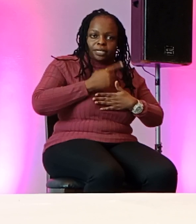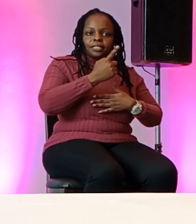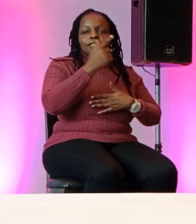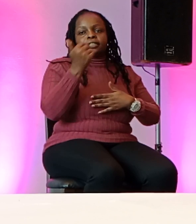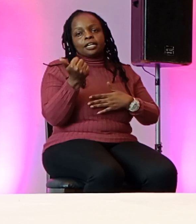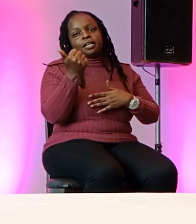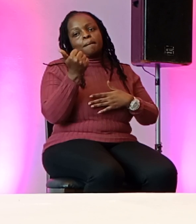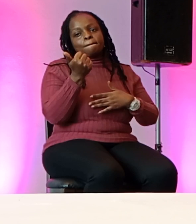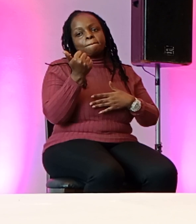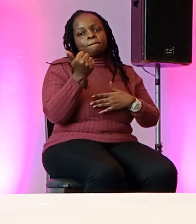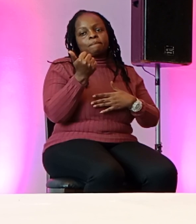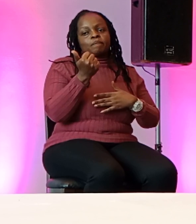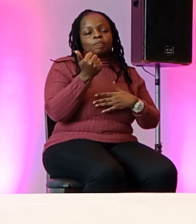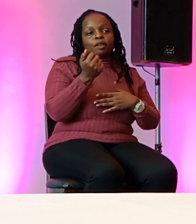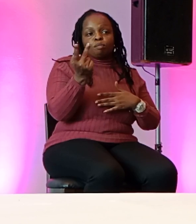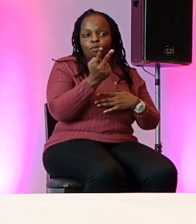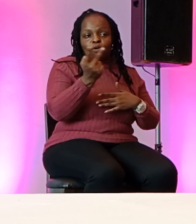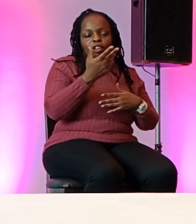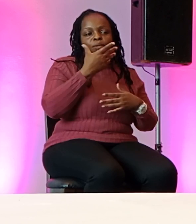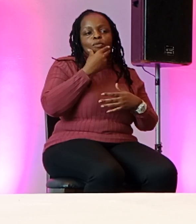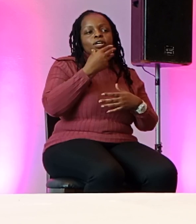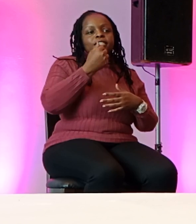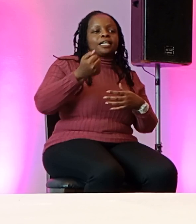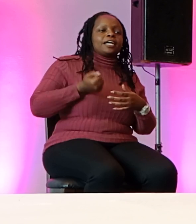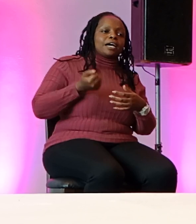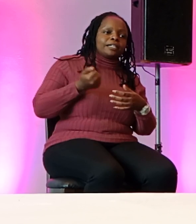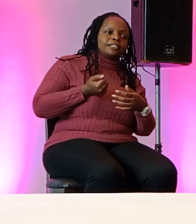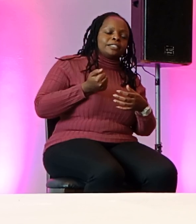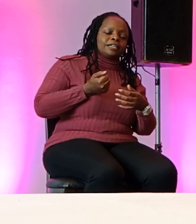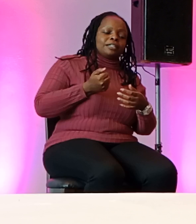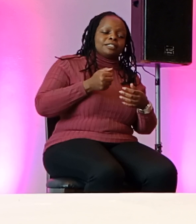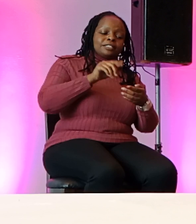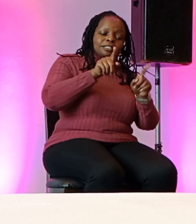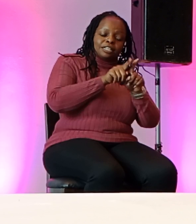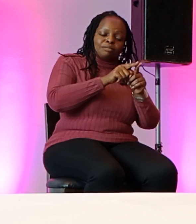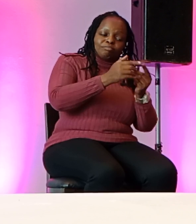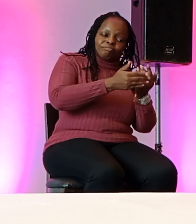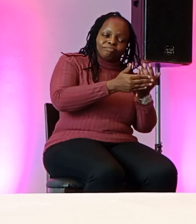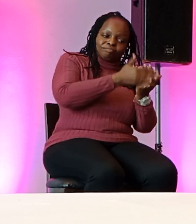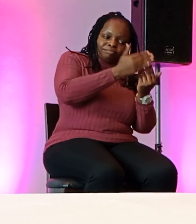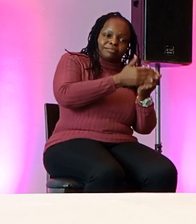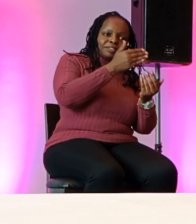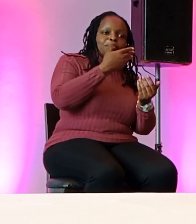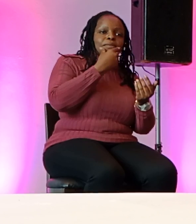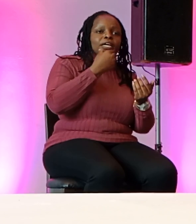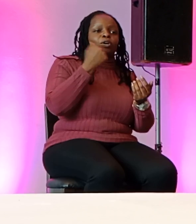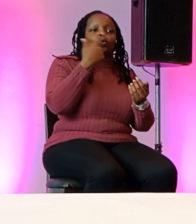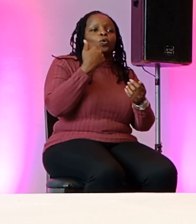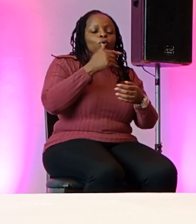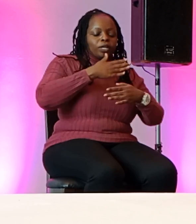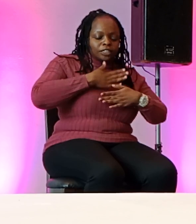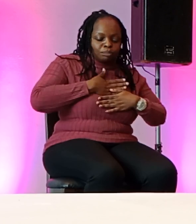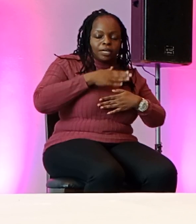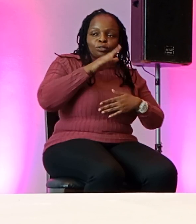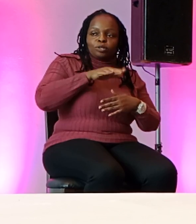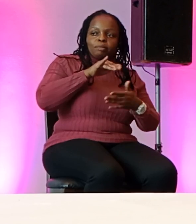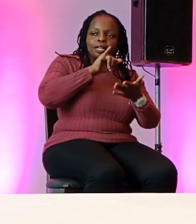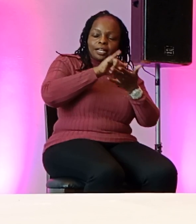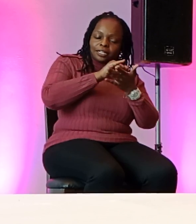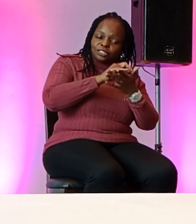other, both boys and girls, that we raise men who respect women? It's one